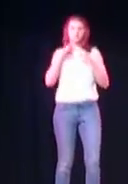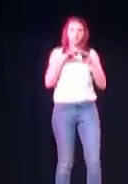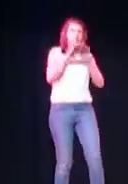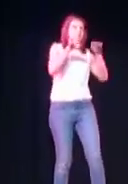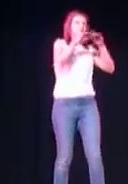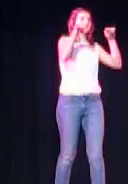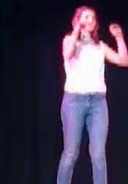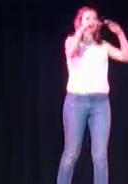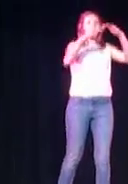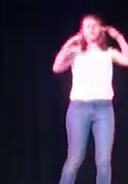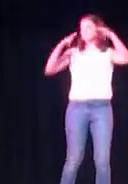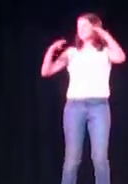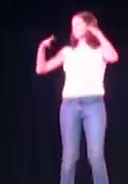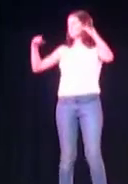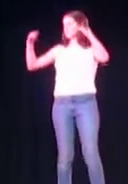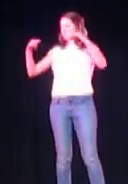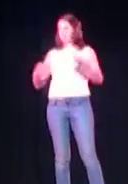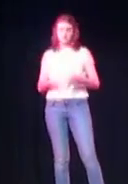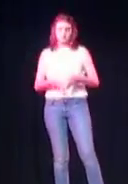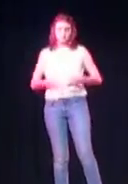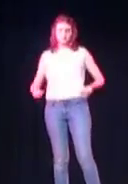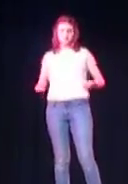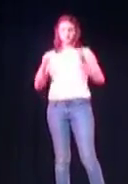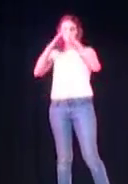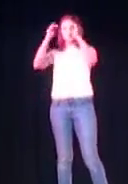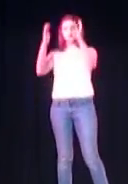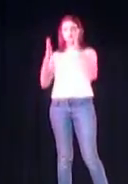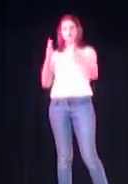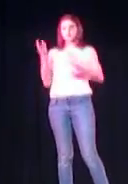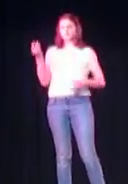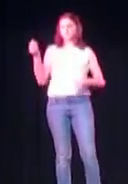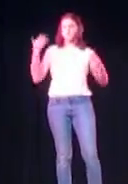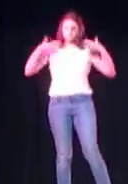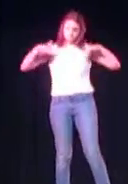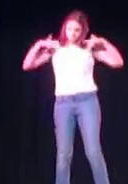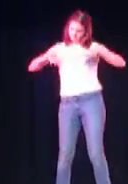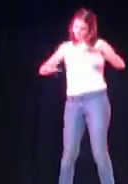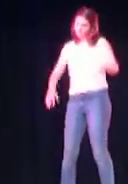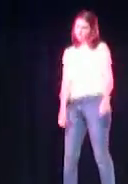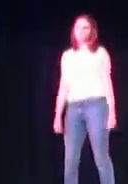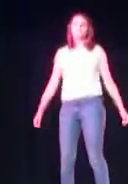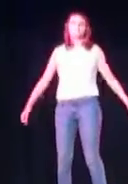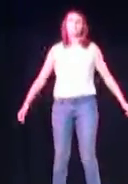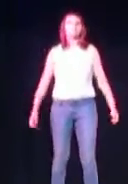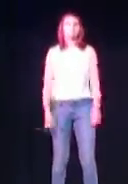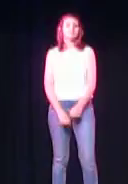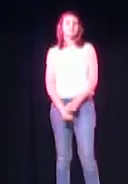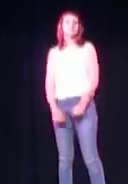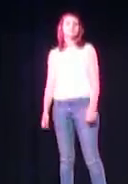Chains will stay blue Dry house whenijo